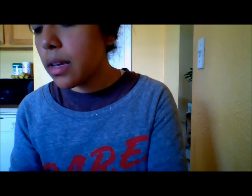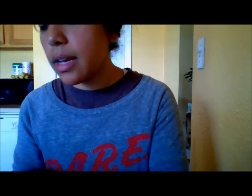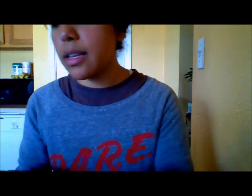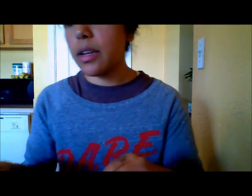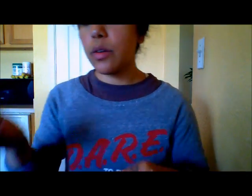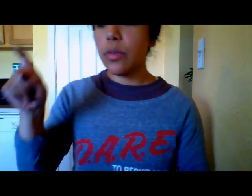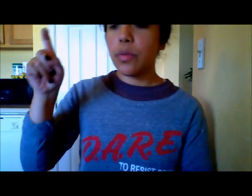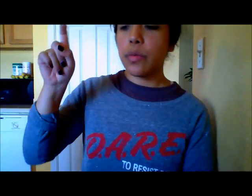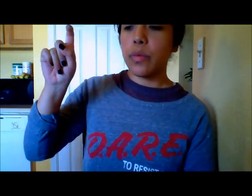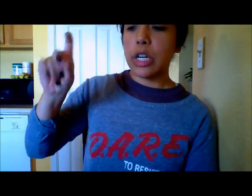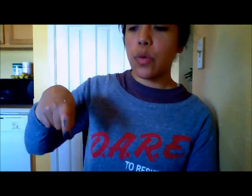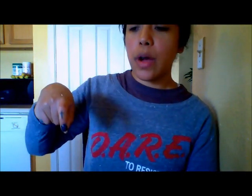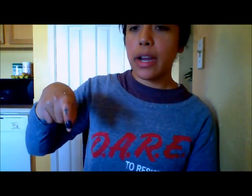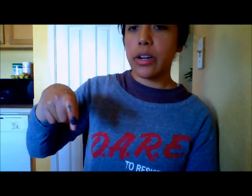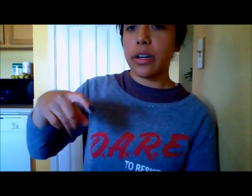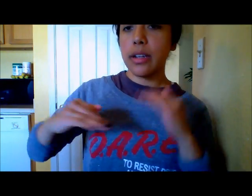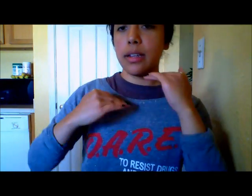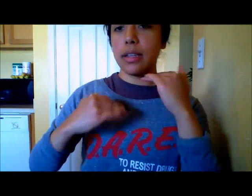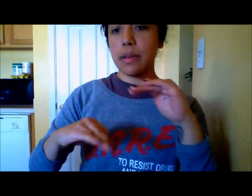And then required limit.